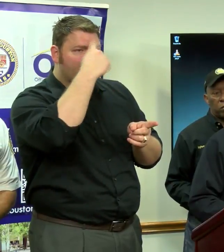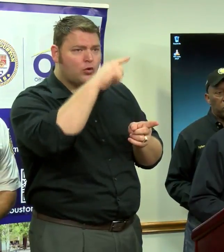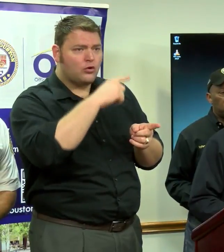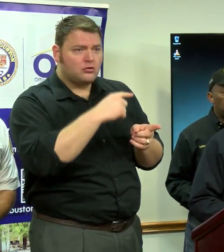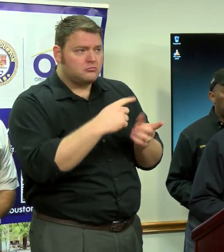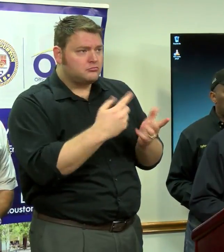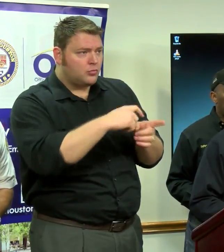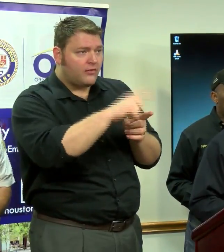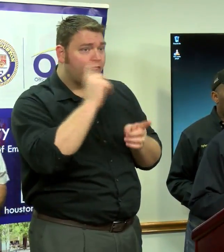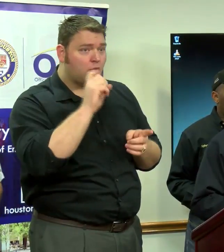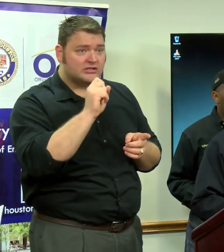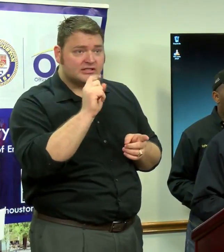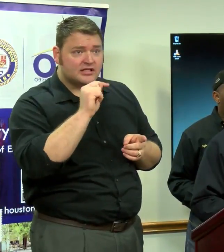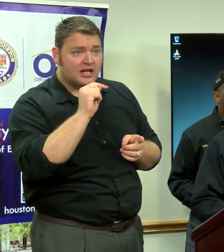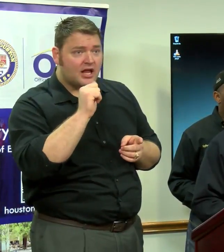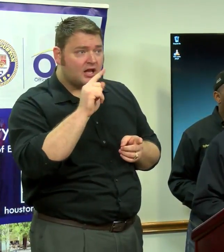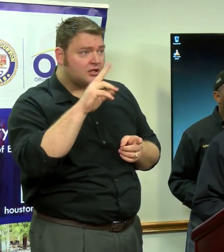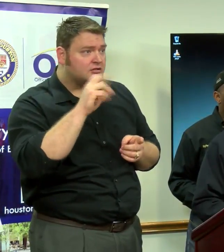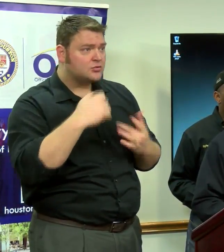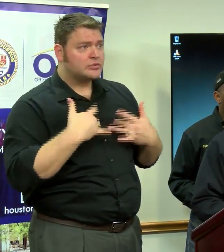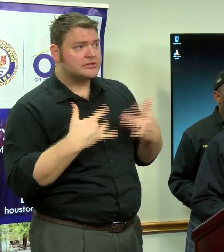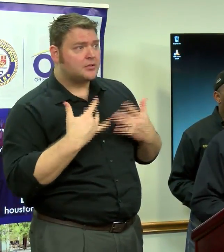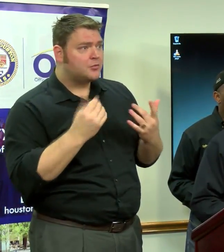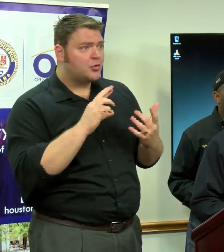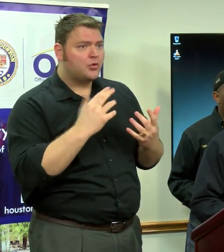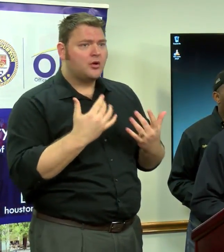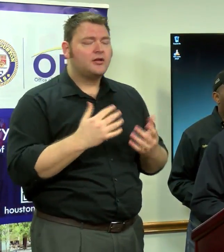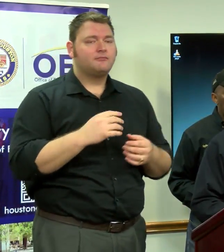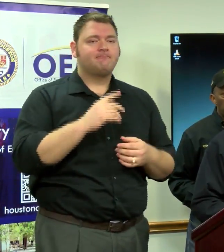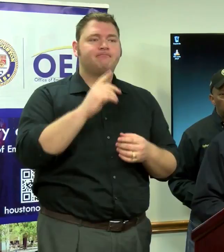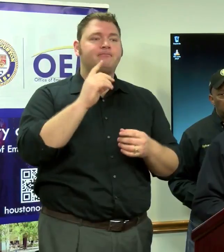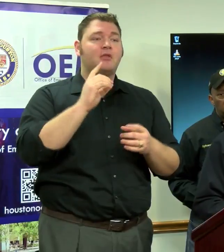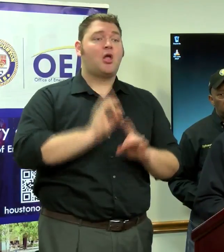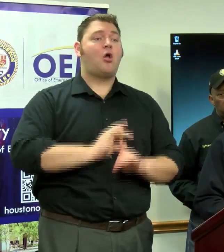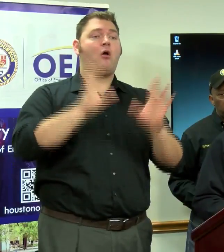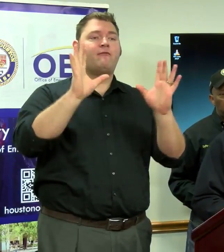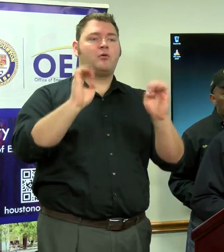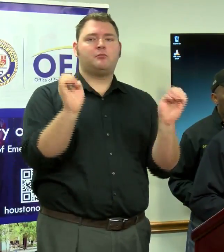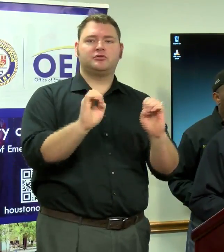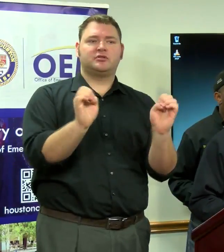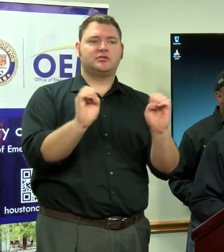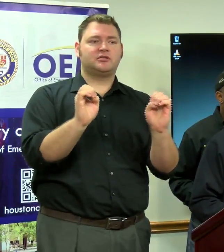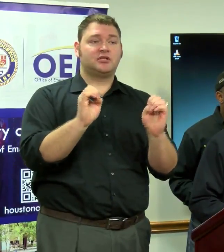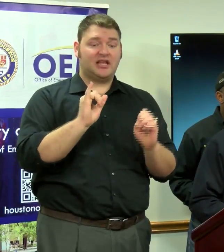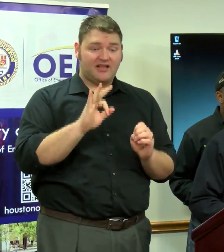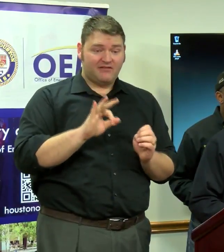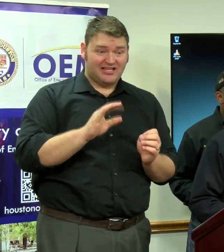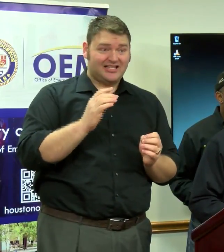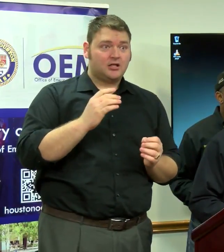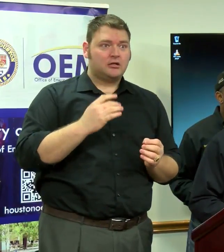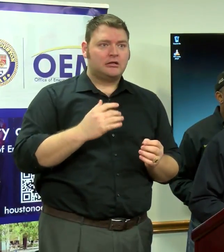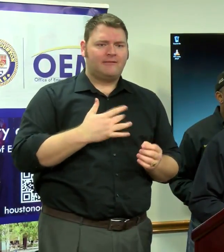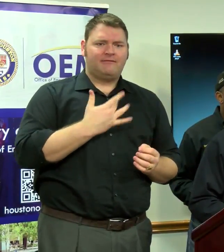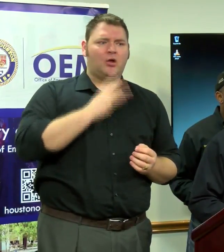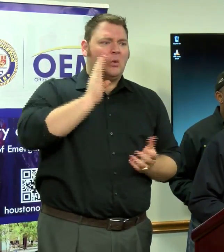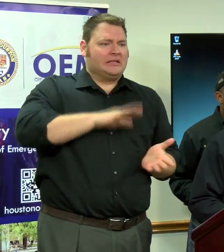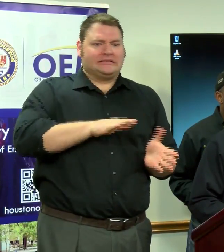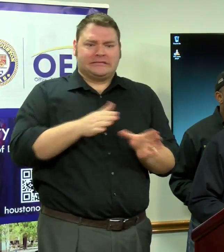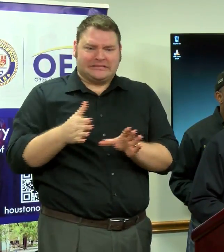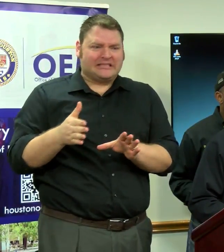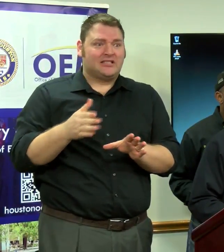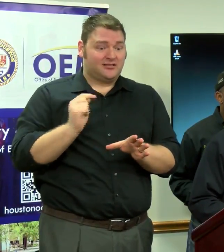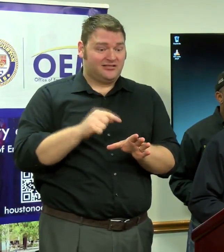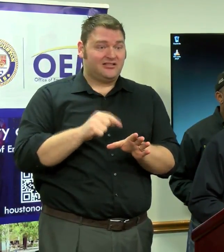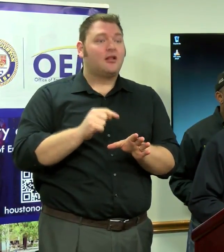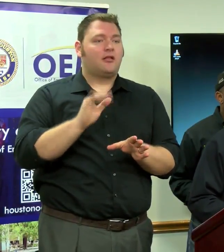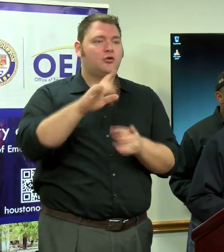should they call? Well, extreme emergencies, life-threatening situations, of course. And status reports is not life-threatening,